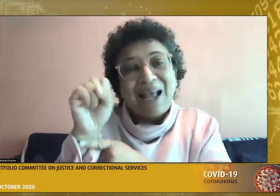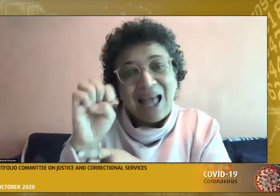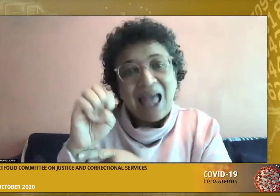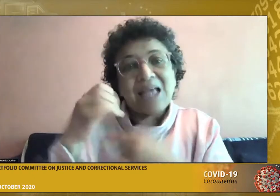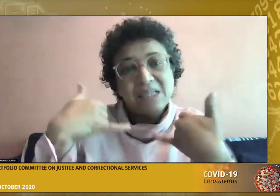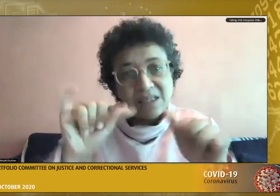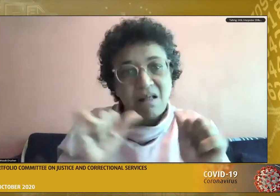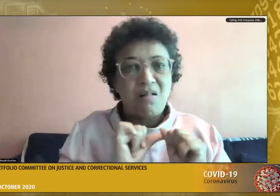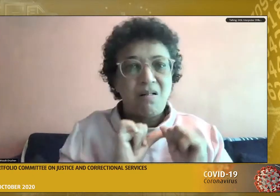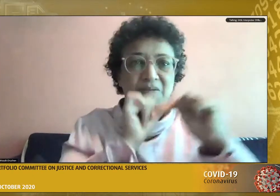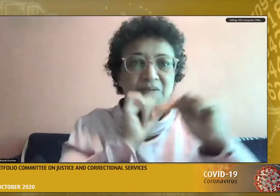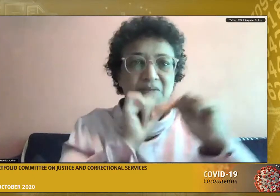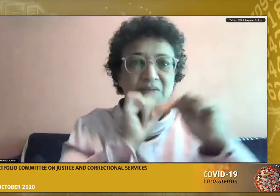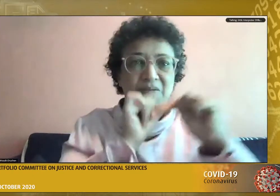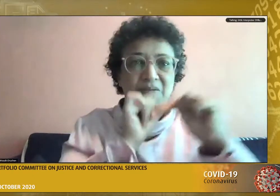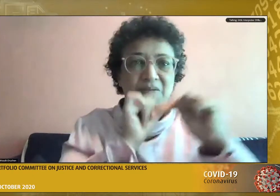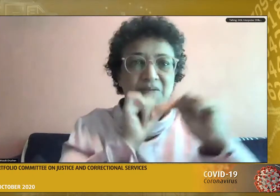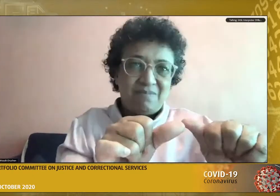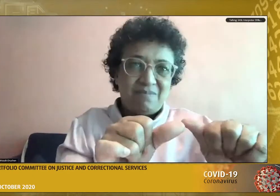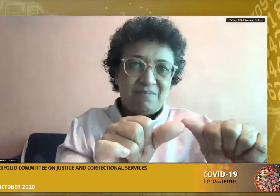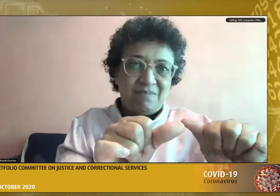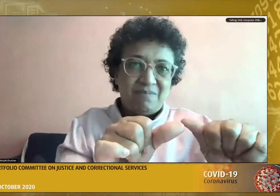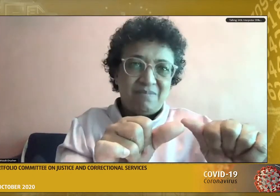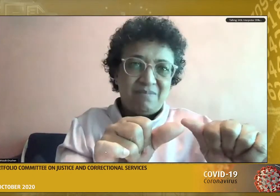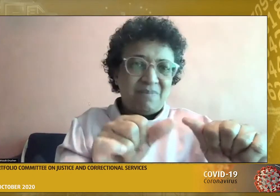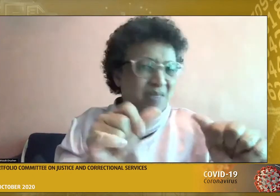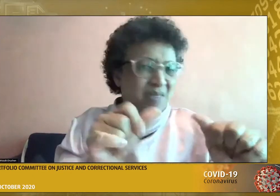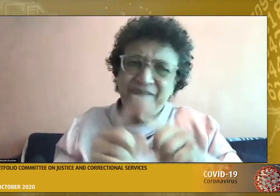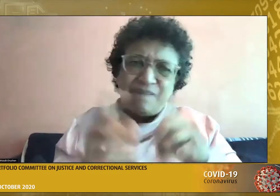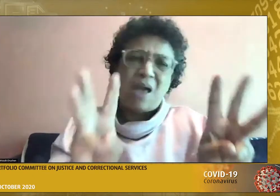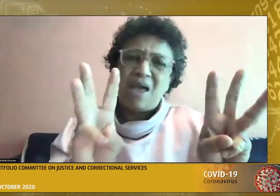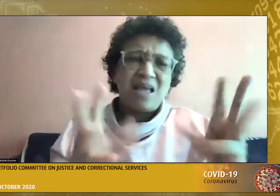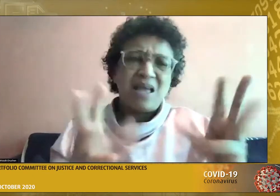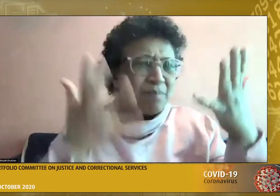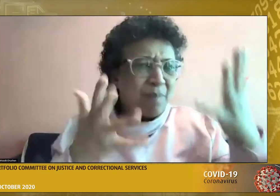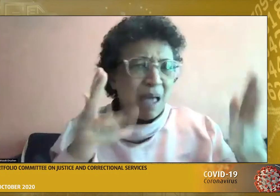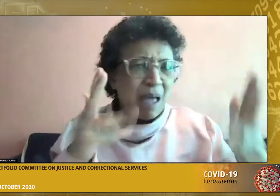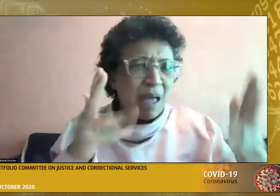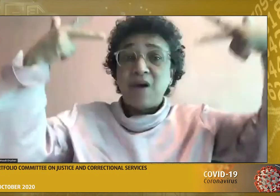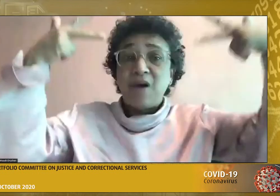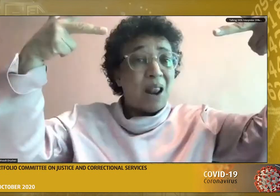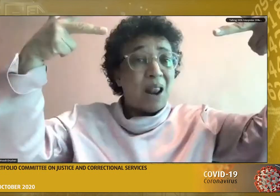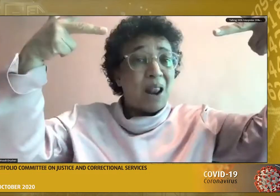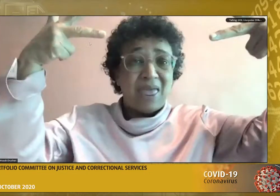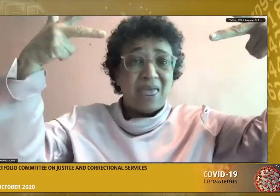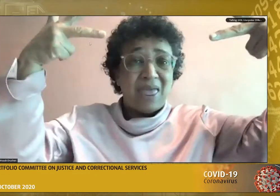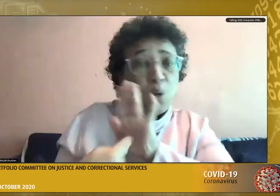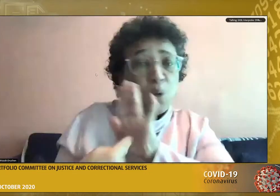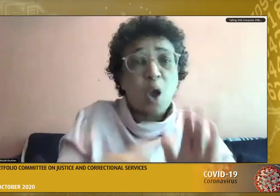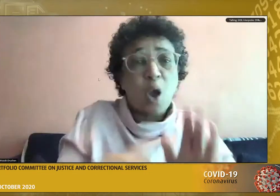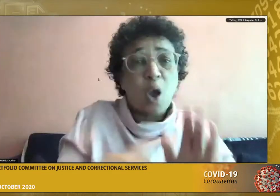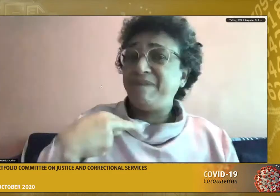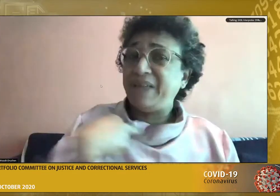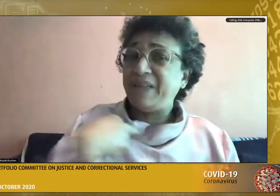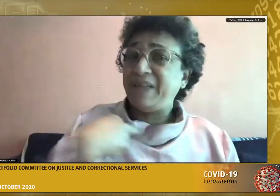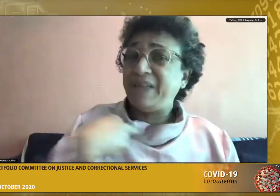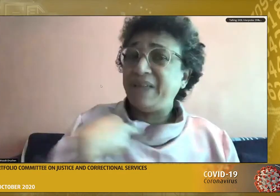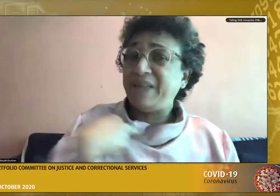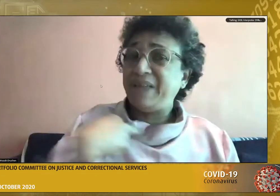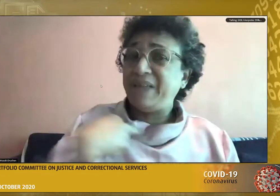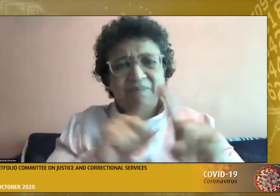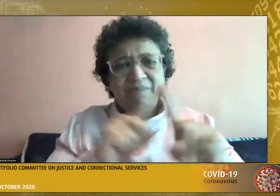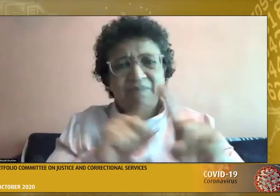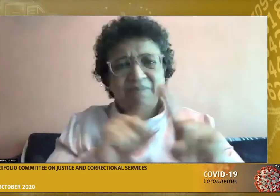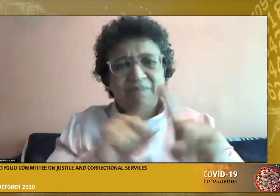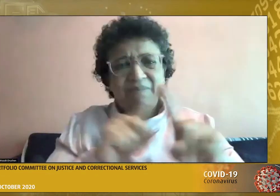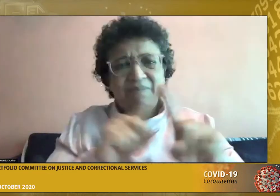there any kind of measure that the case can continue despite the victim's withdrawal? There has to be a way, perhaps